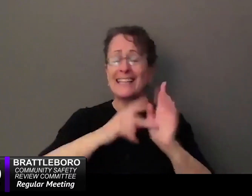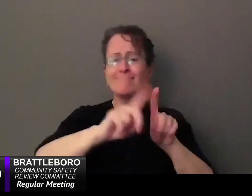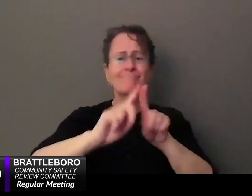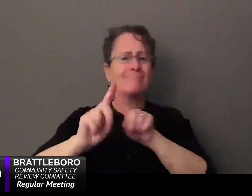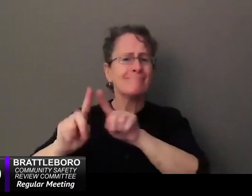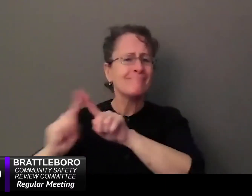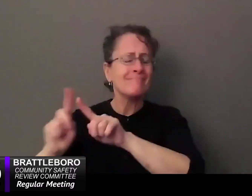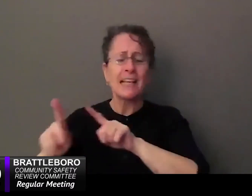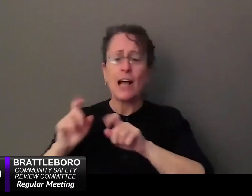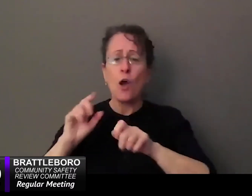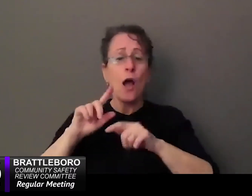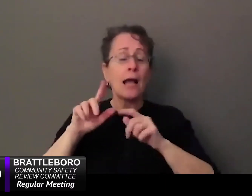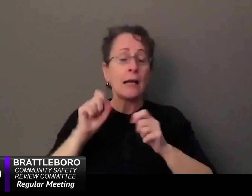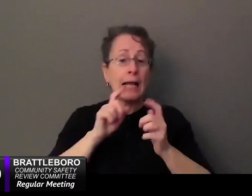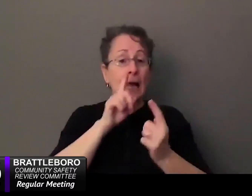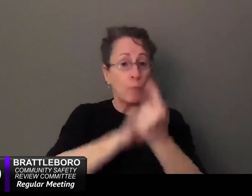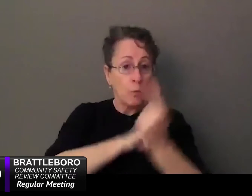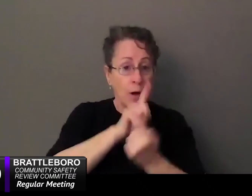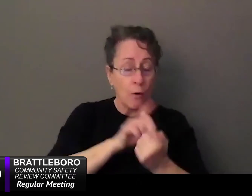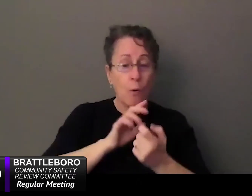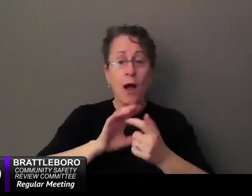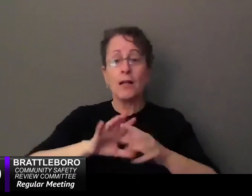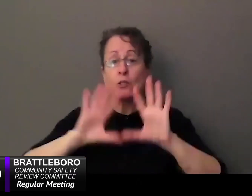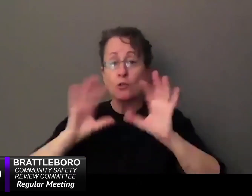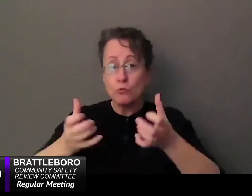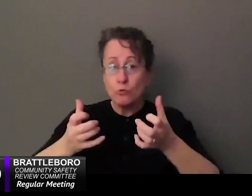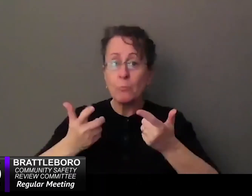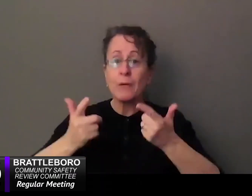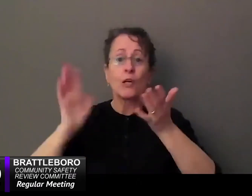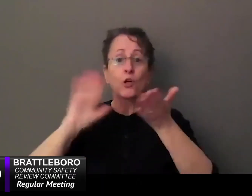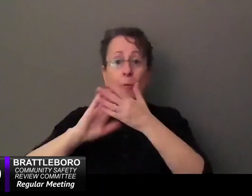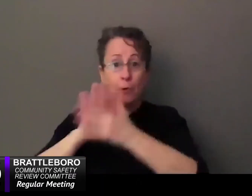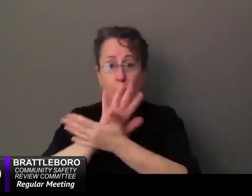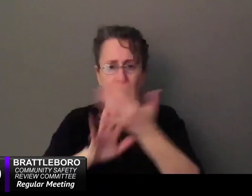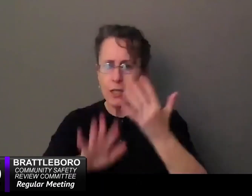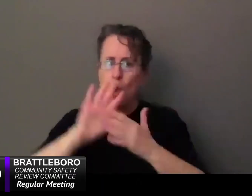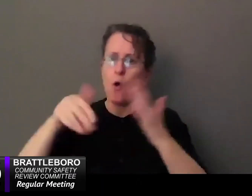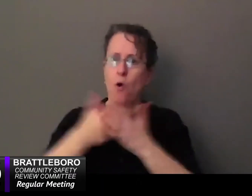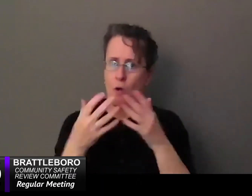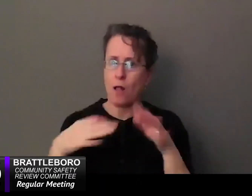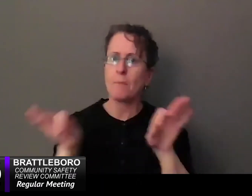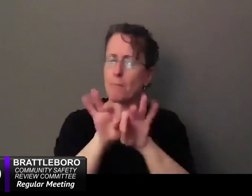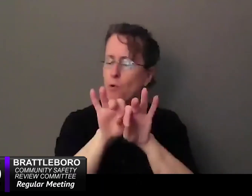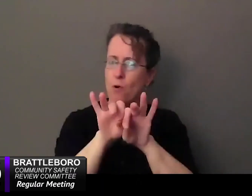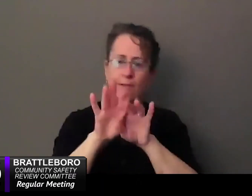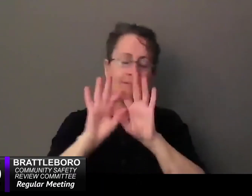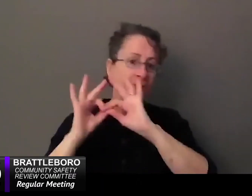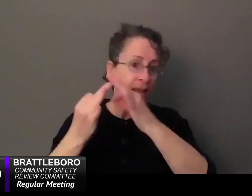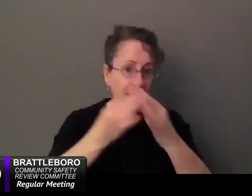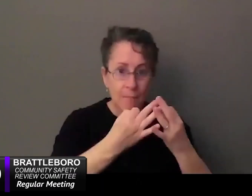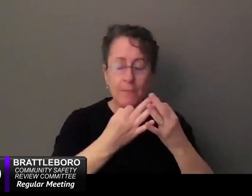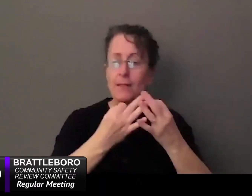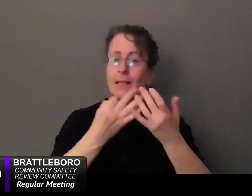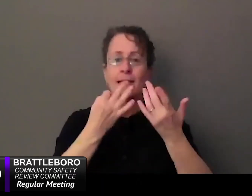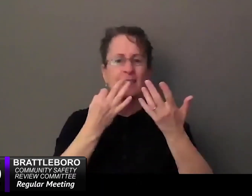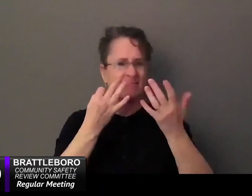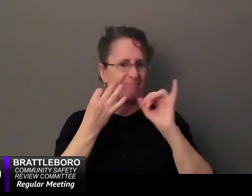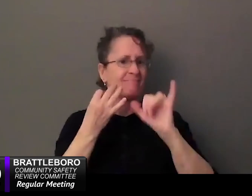be effective. So I'm happy to have this opportunity to do like a more systems macro